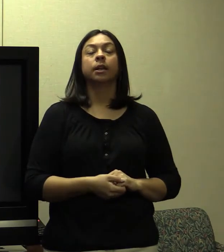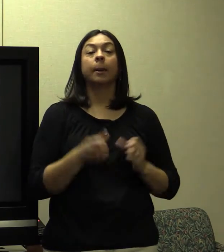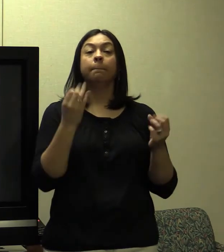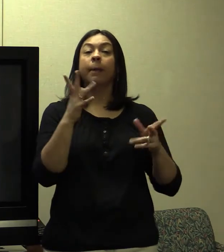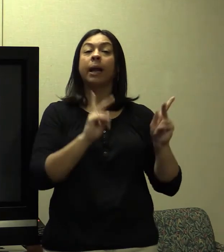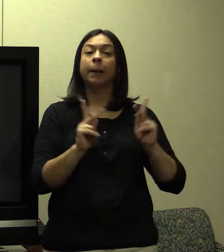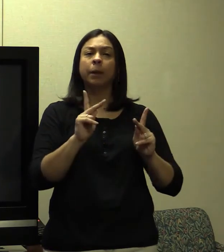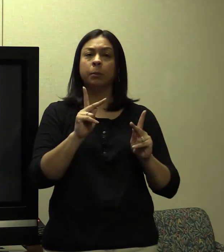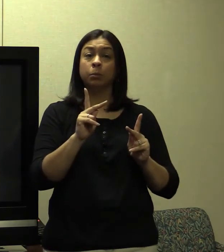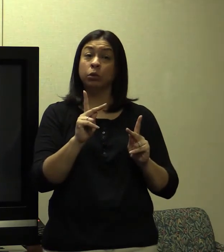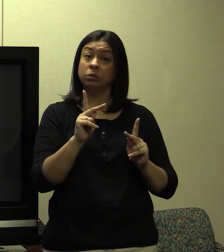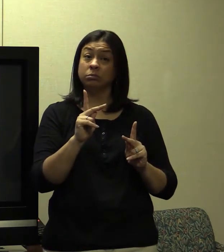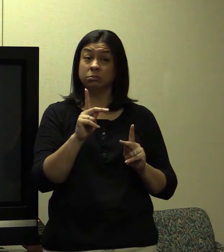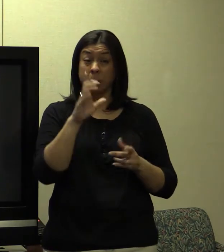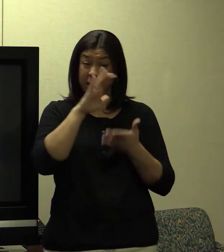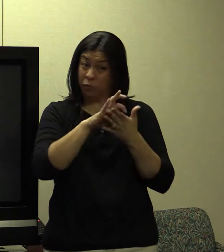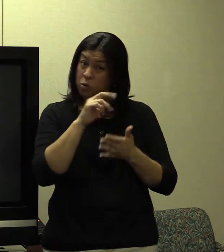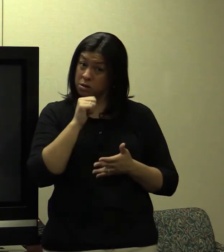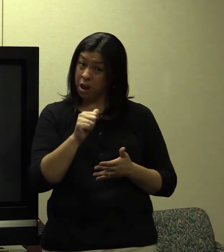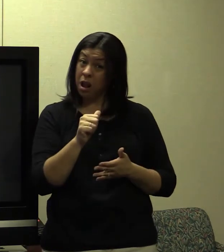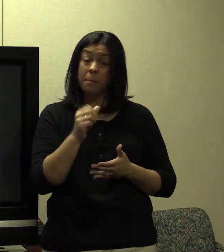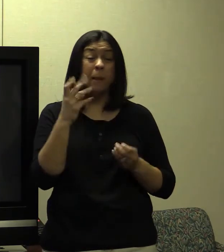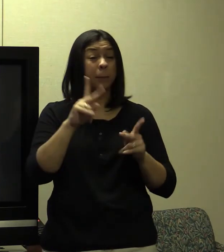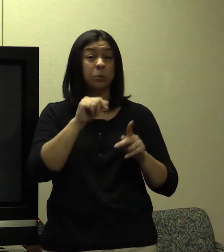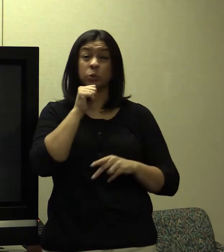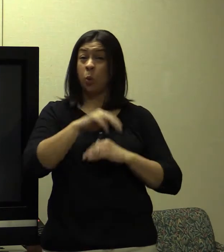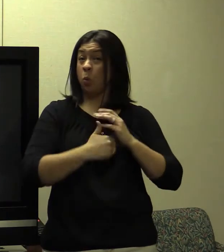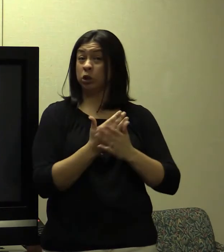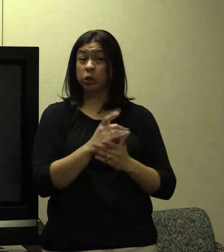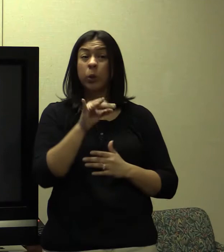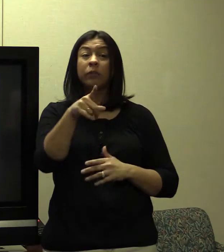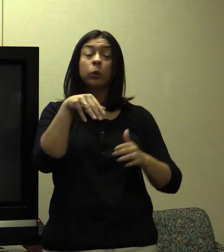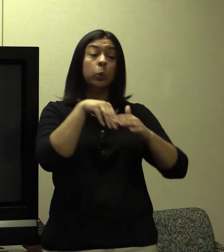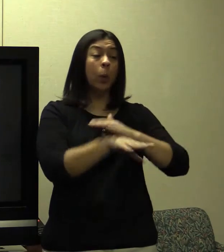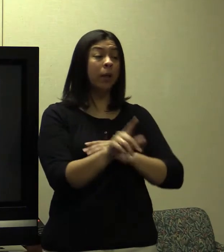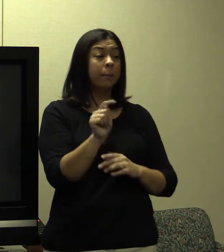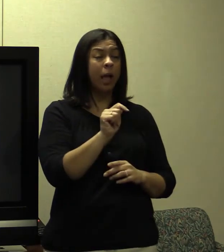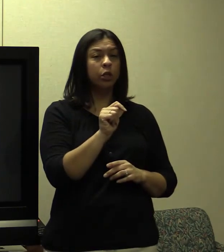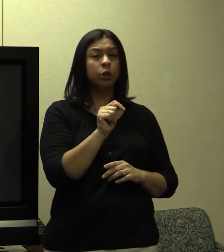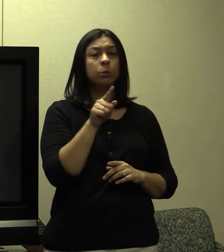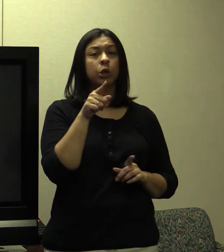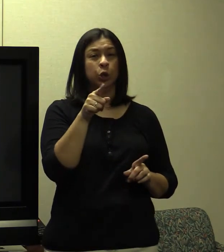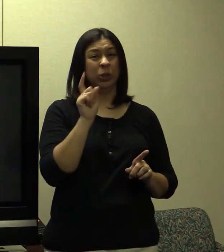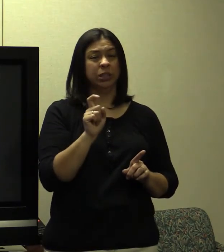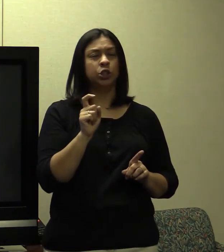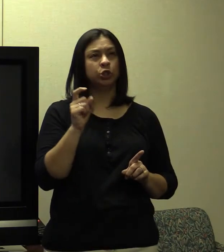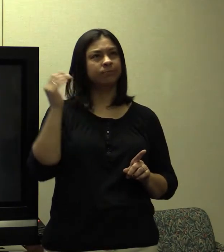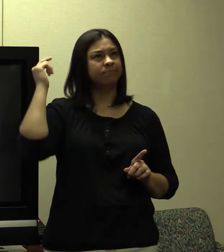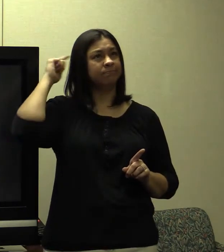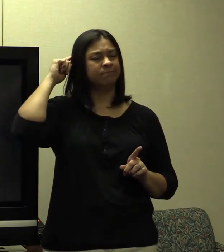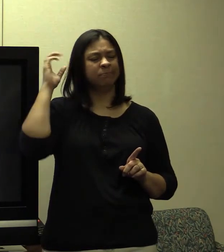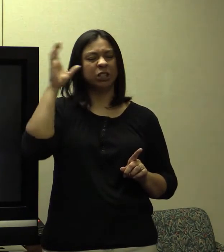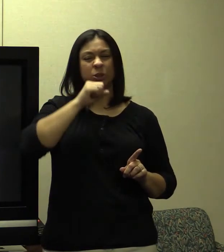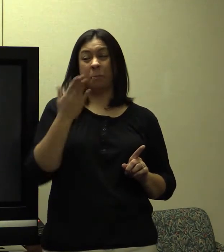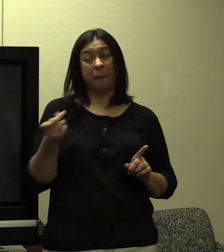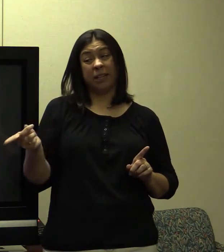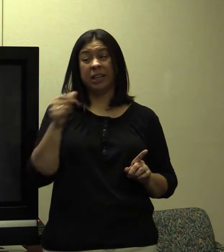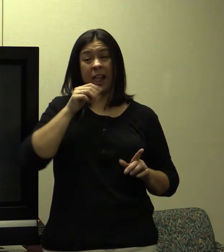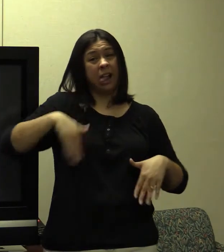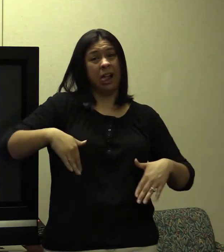people, believe it or not, do not wash their hands. So if you're coming into the bathroom, assume that that person before you has not washed your hands. So when you come out